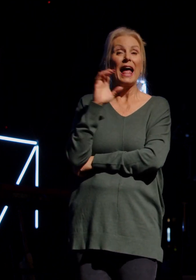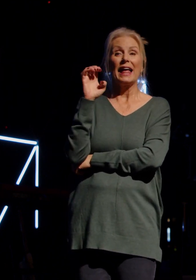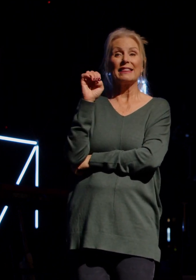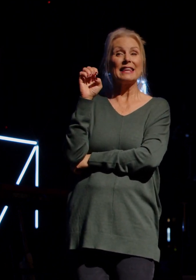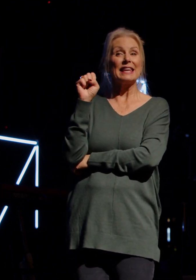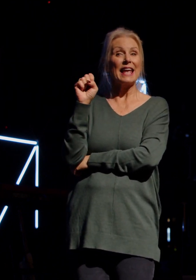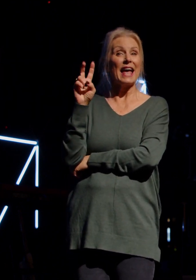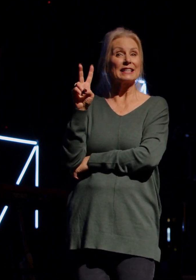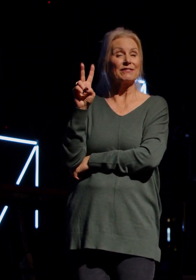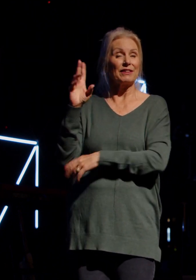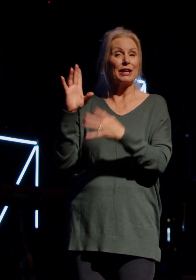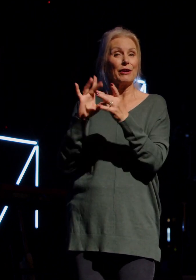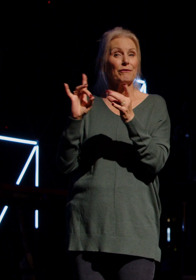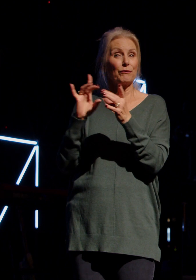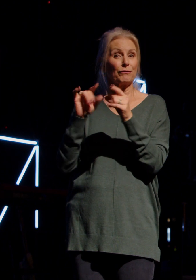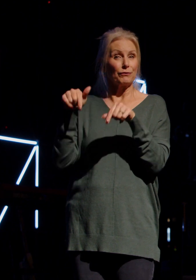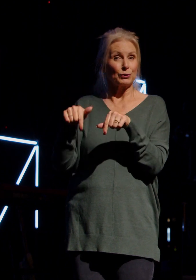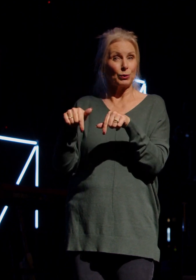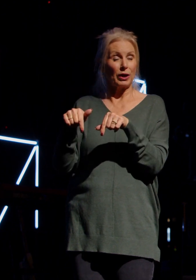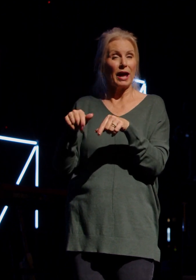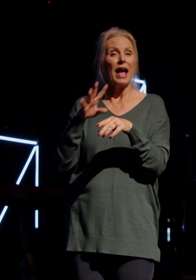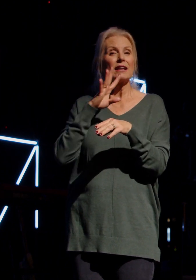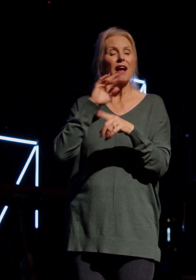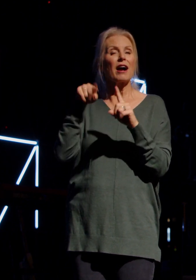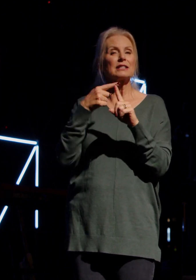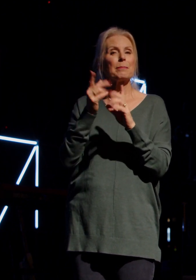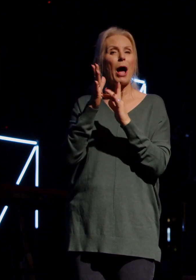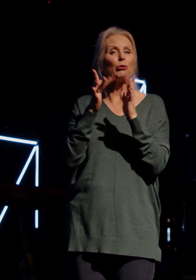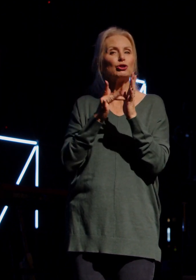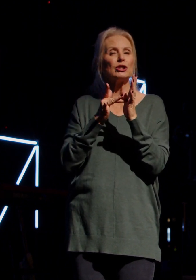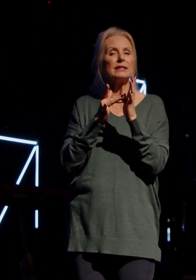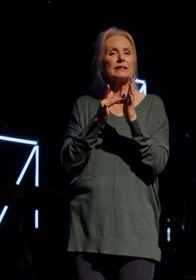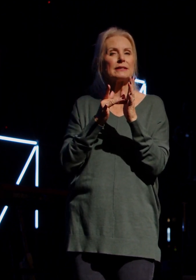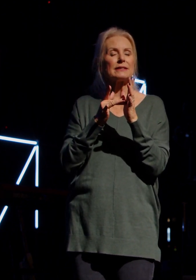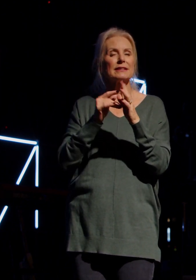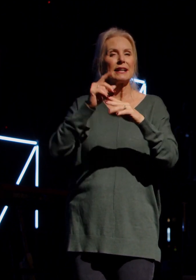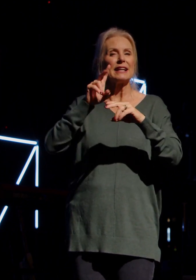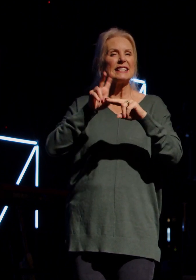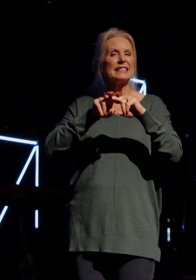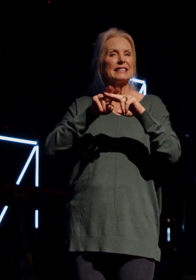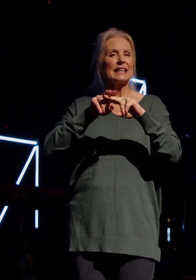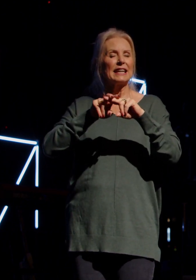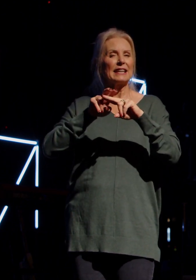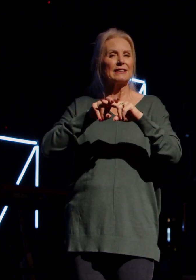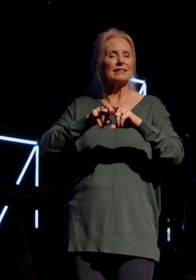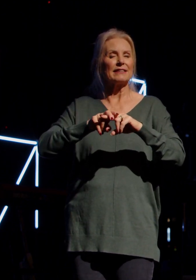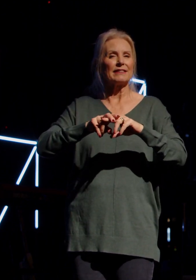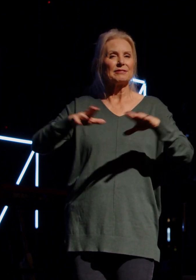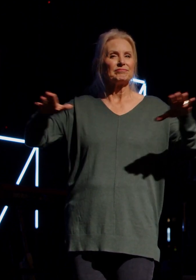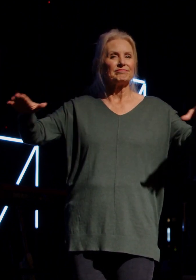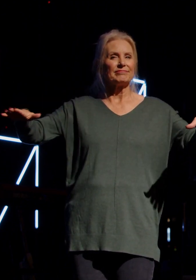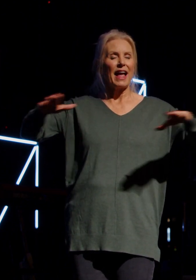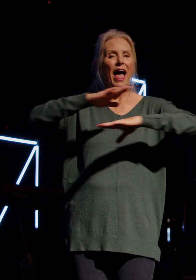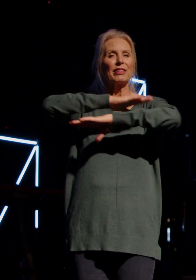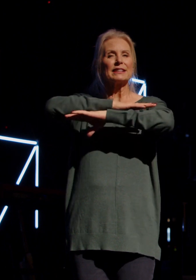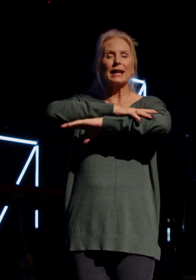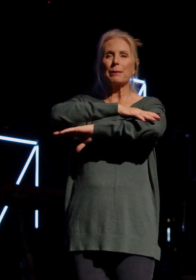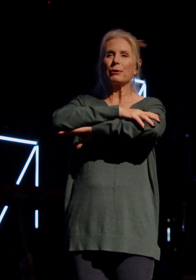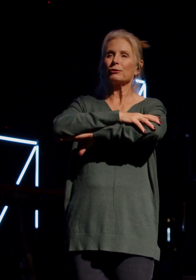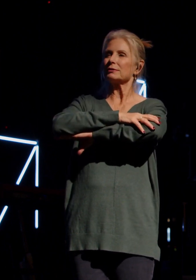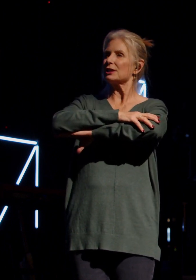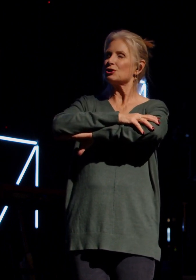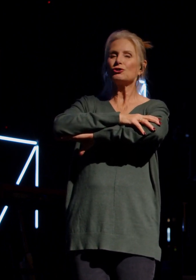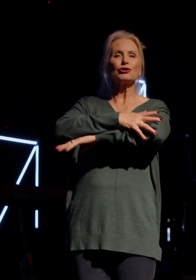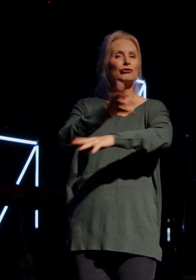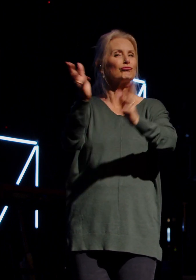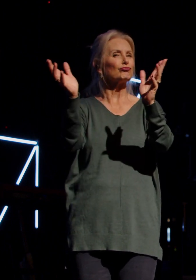of this story, it talks about how Jesus, he reclined at the table. More than likely, he's in the middle. I mean, he's just hanging out with the sinners